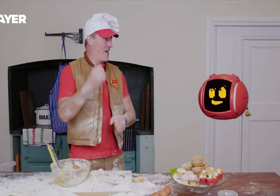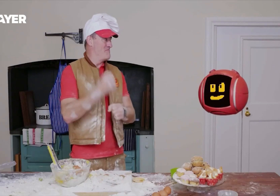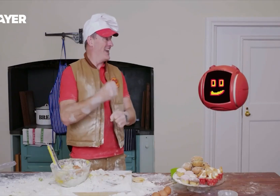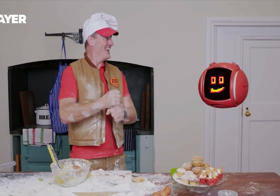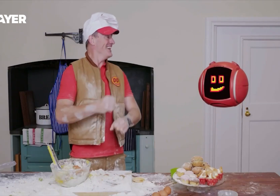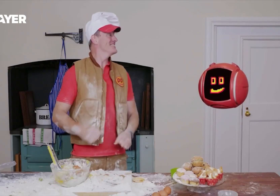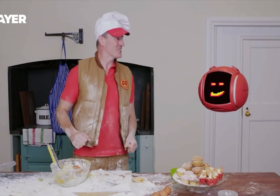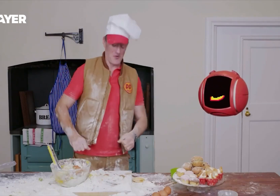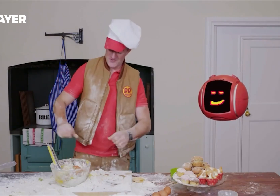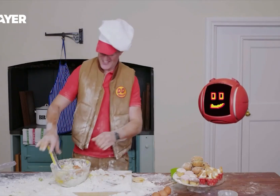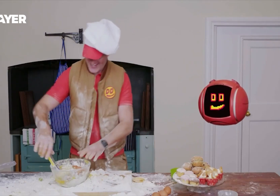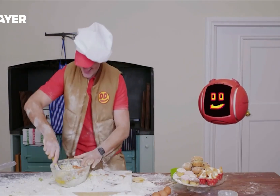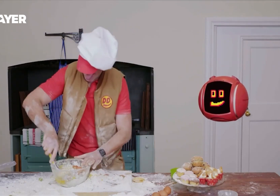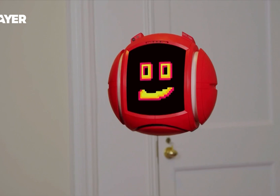I'm making scones.